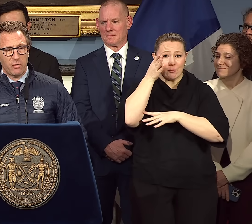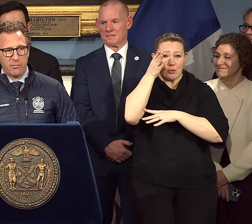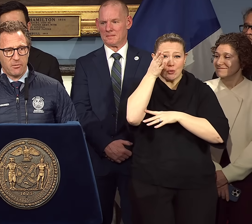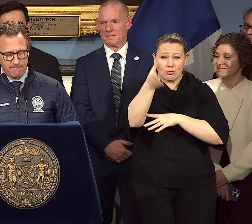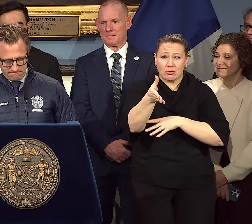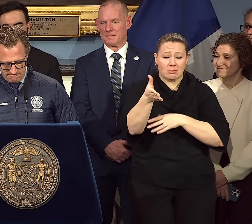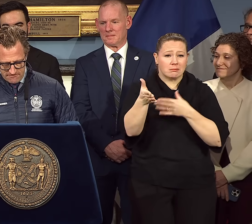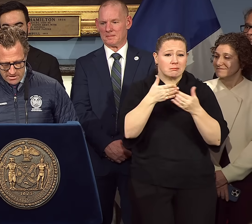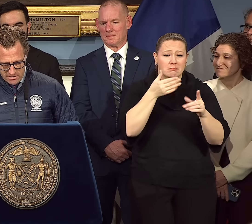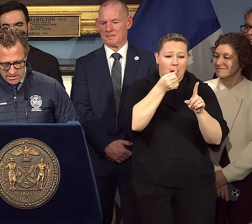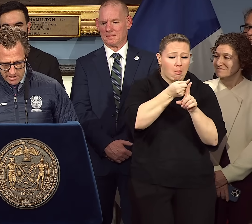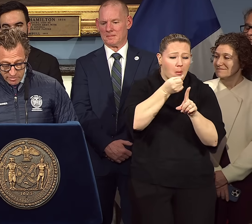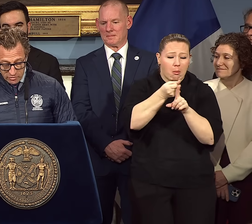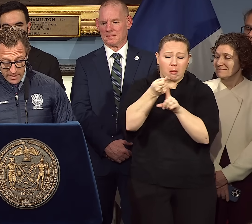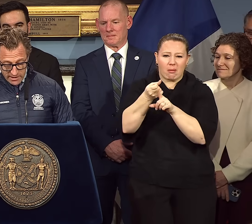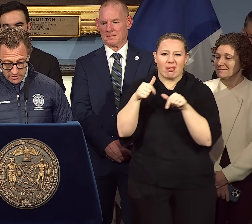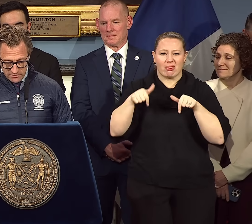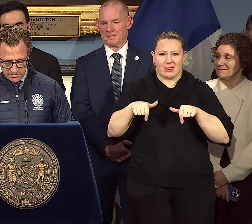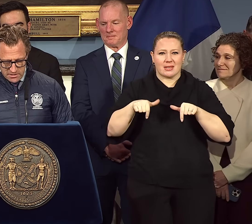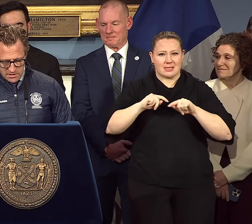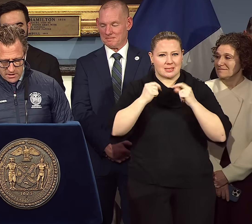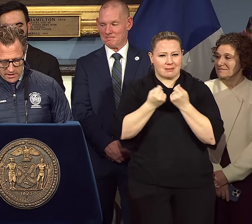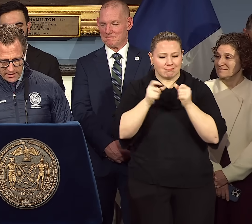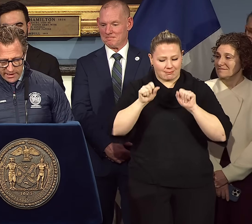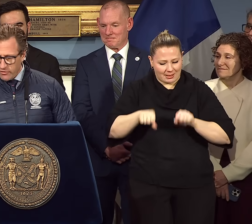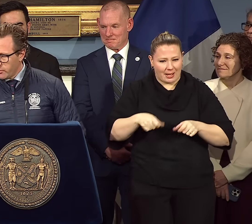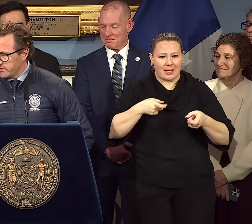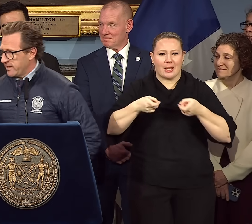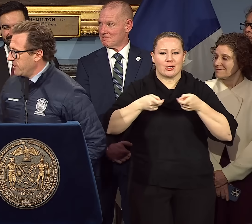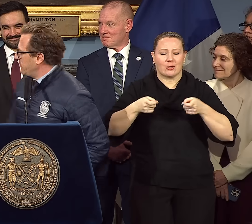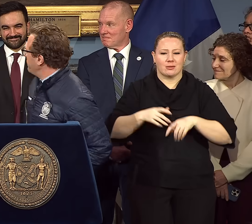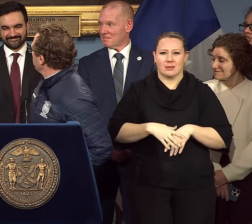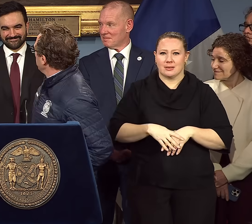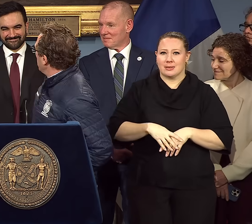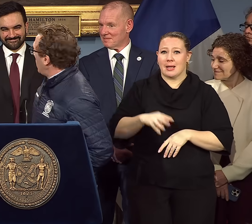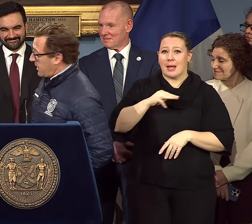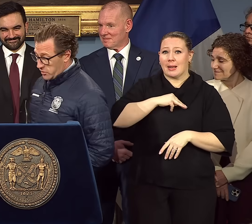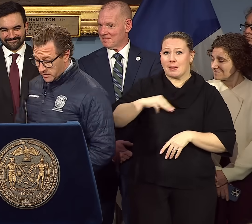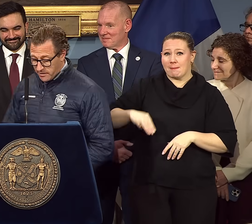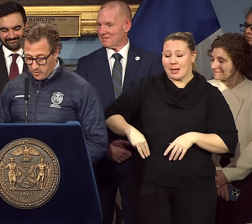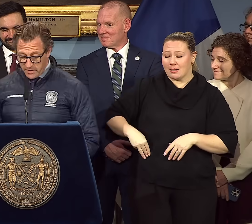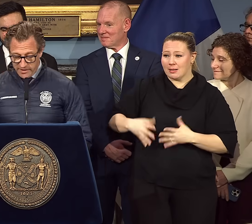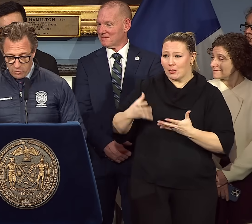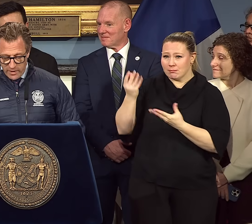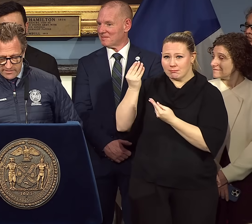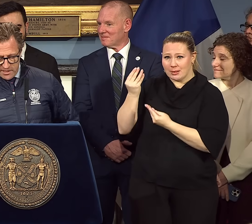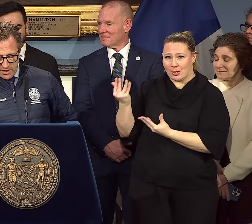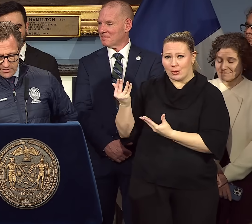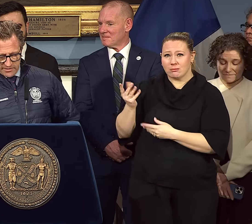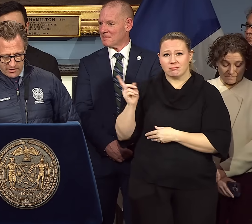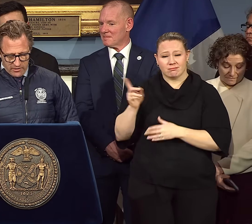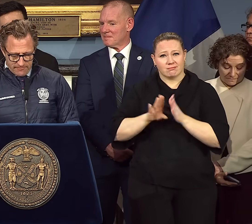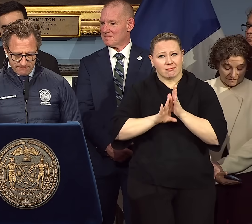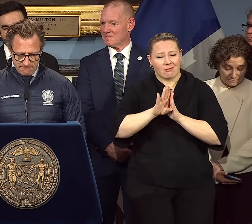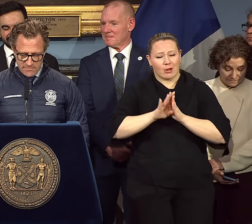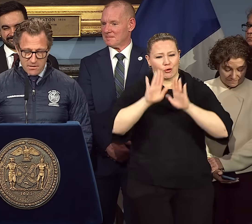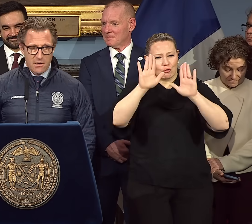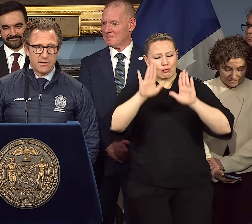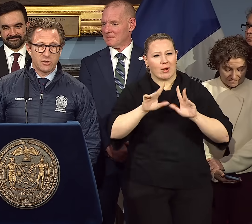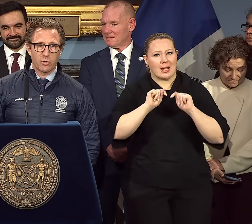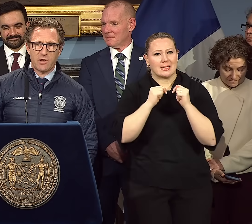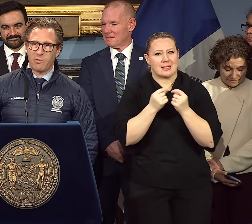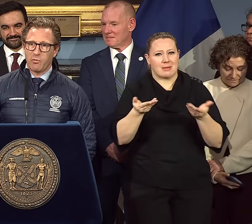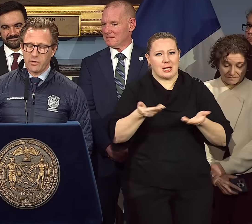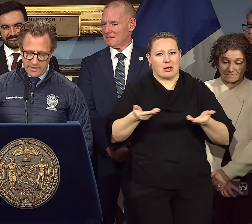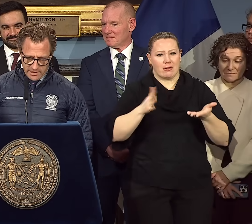is incredible. And Mr. Mayor, I also want to say to you, you really are building a great team here at City Hall.